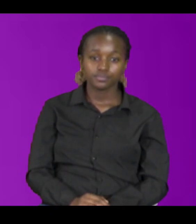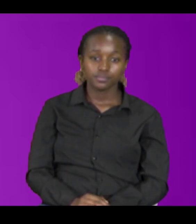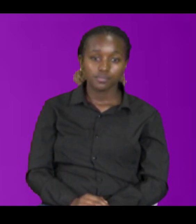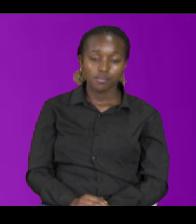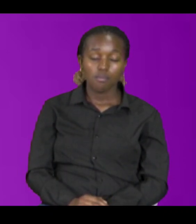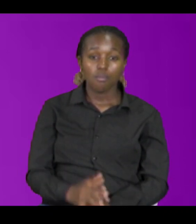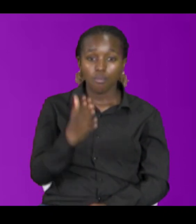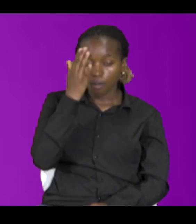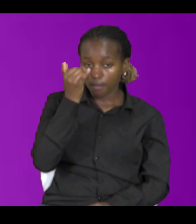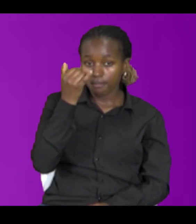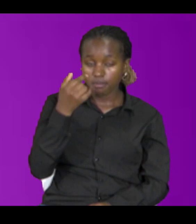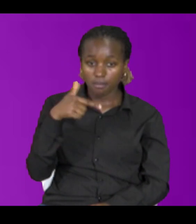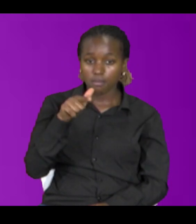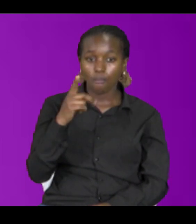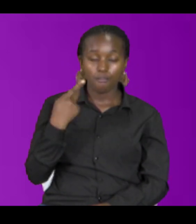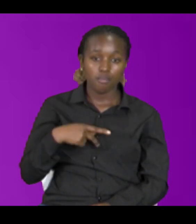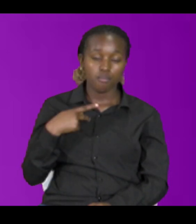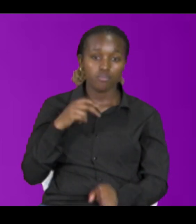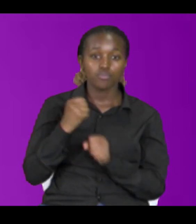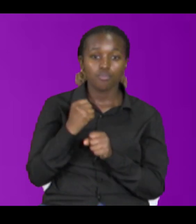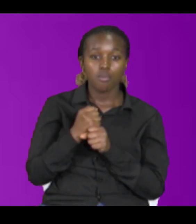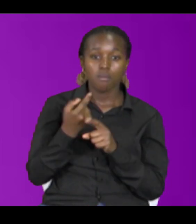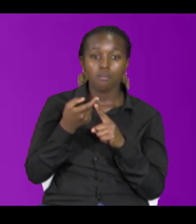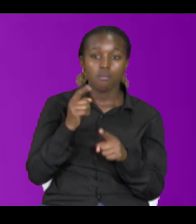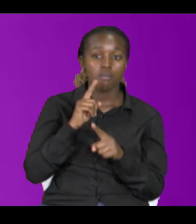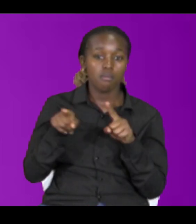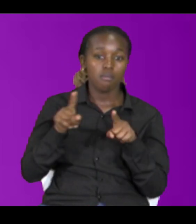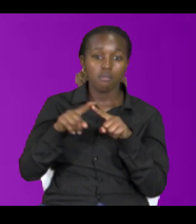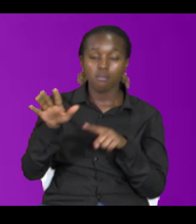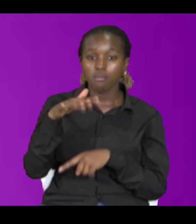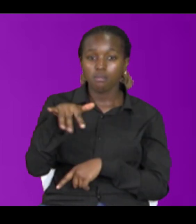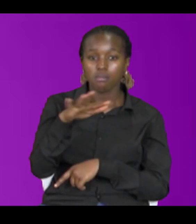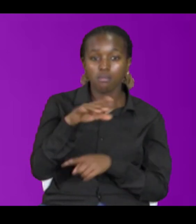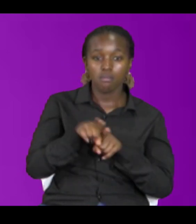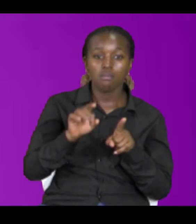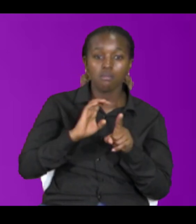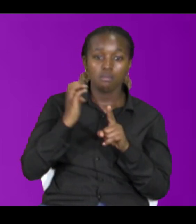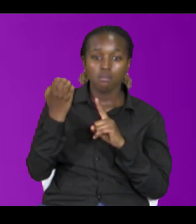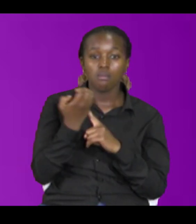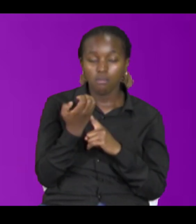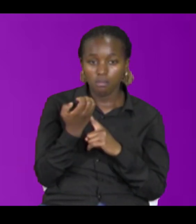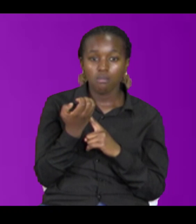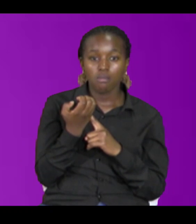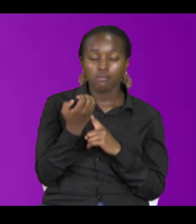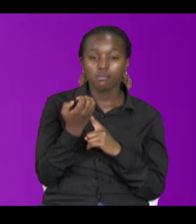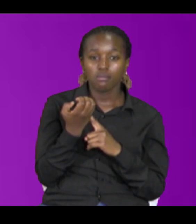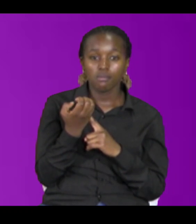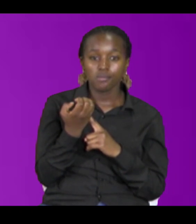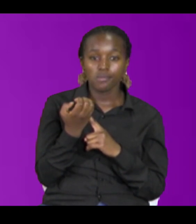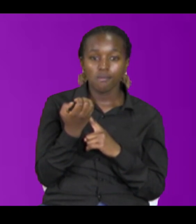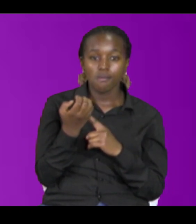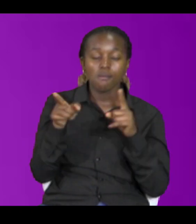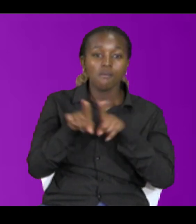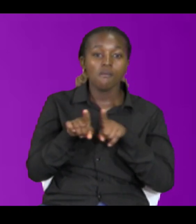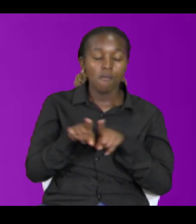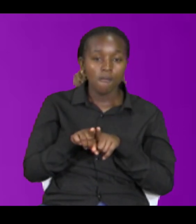it allows individuals to work from different environments, and in environments where